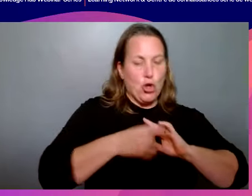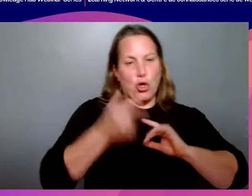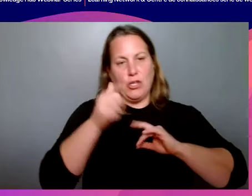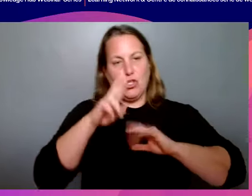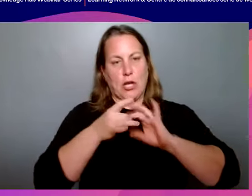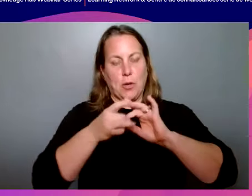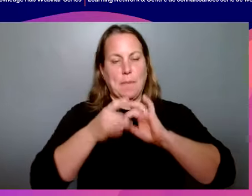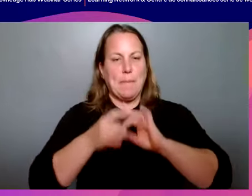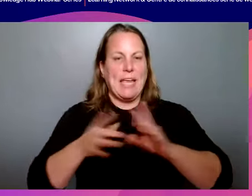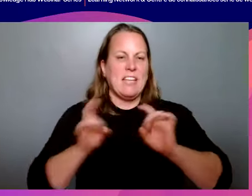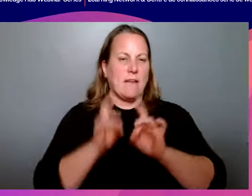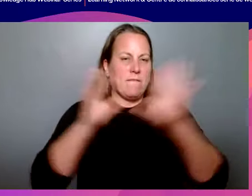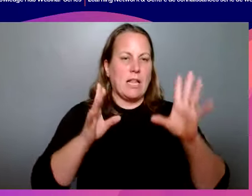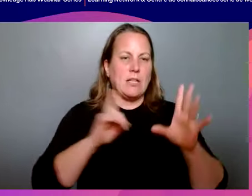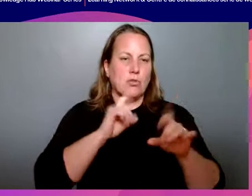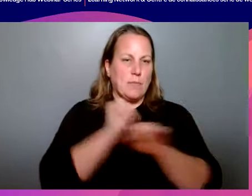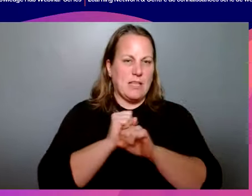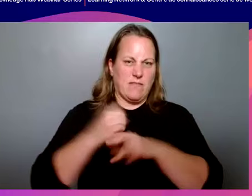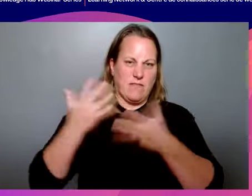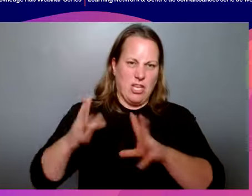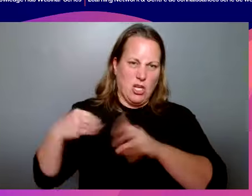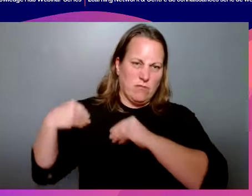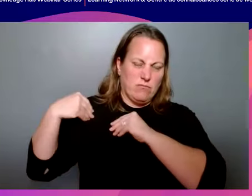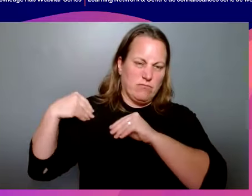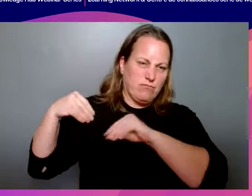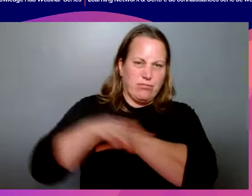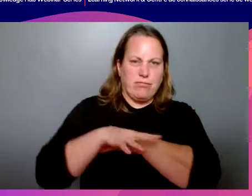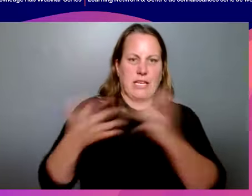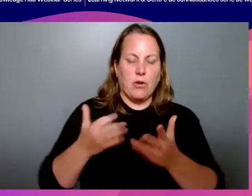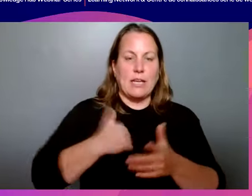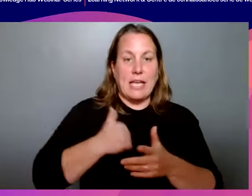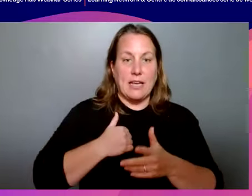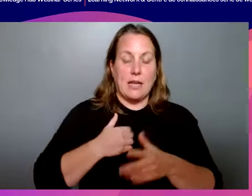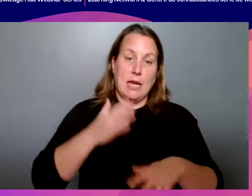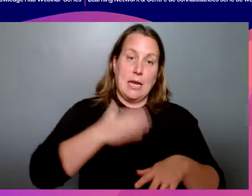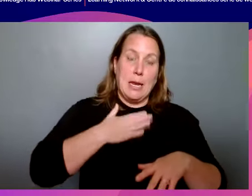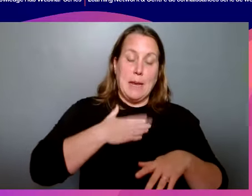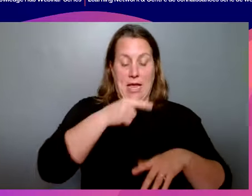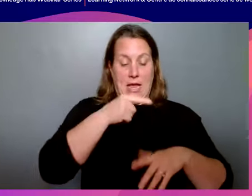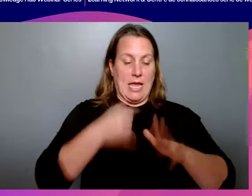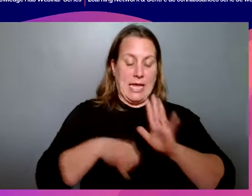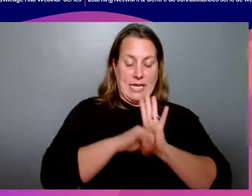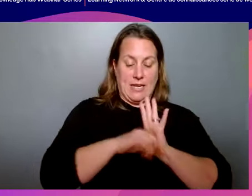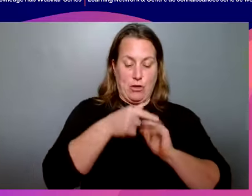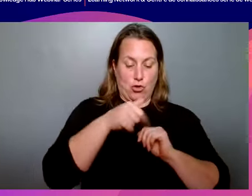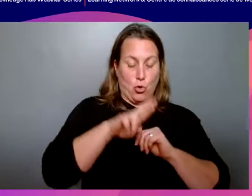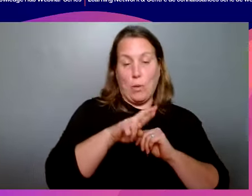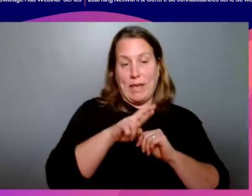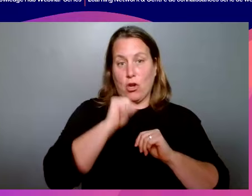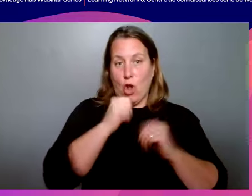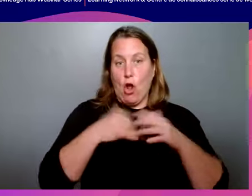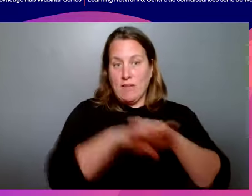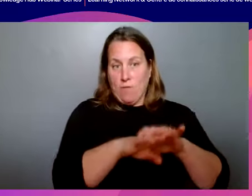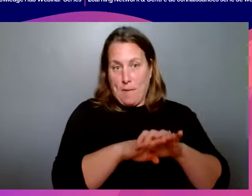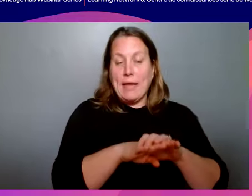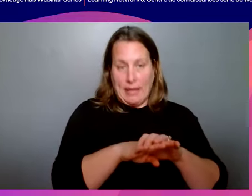in Canada. My perspective is shaped by my identity as a queer and gender nonconforming person, and many years